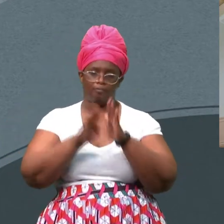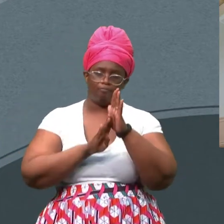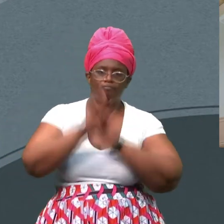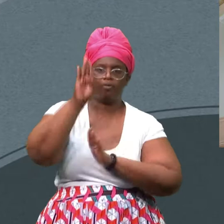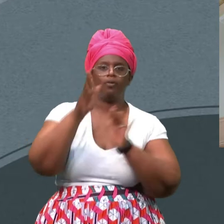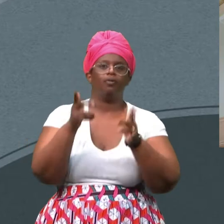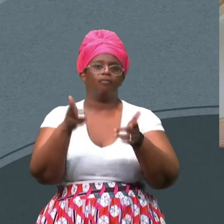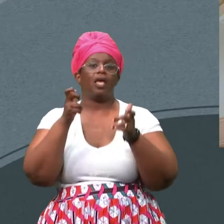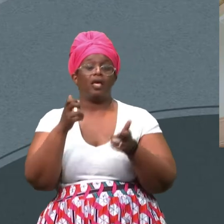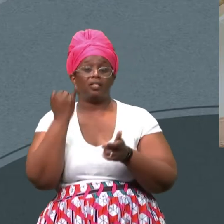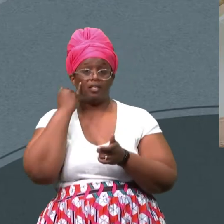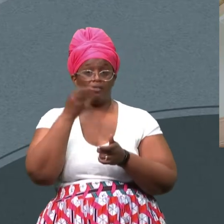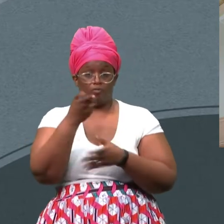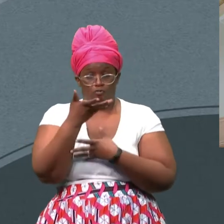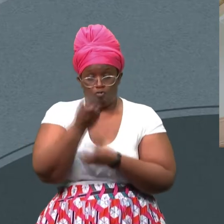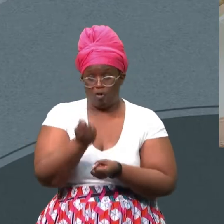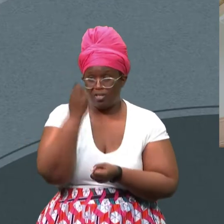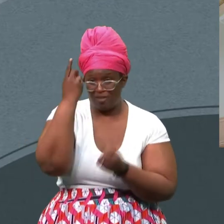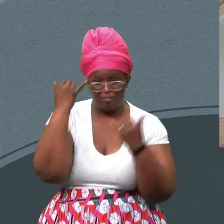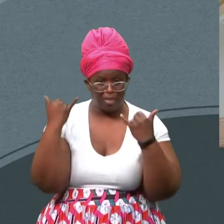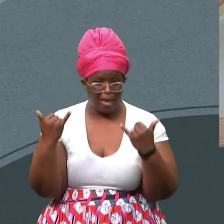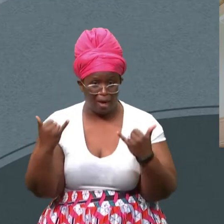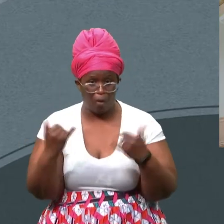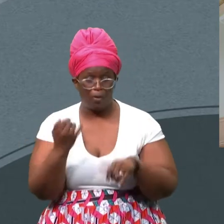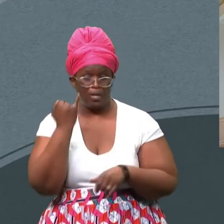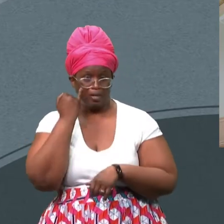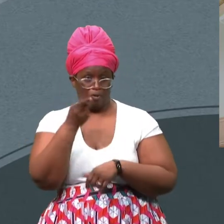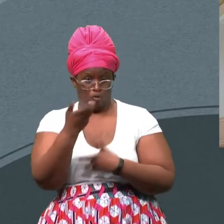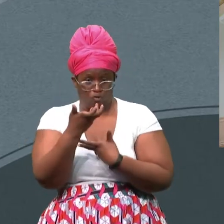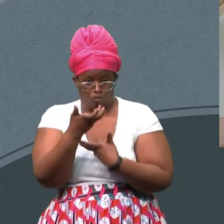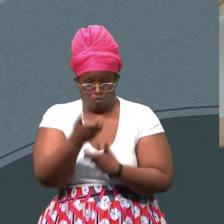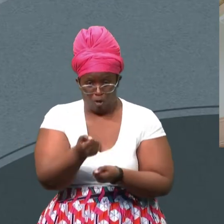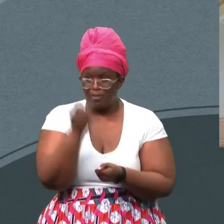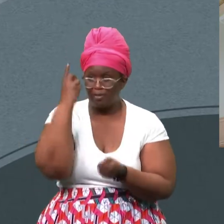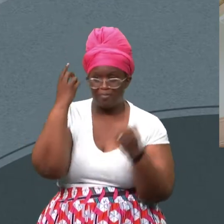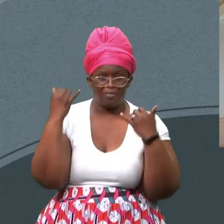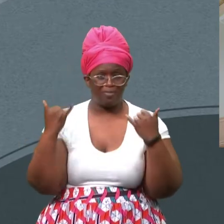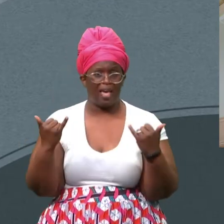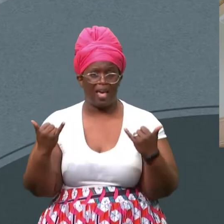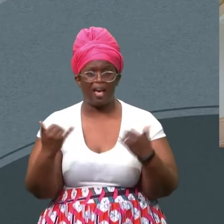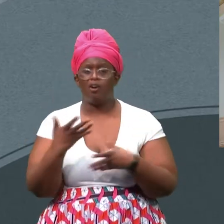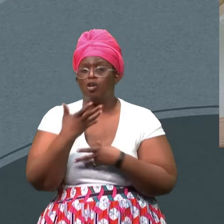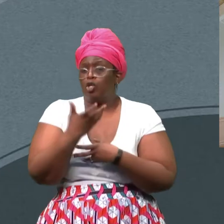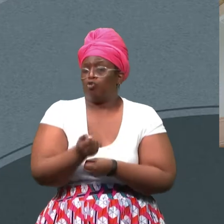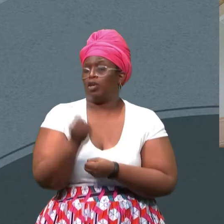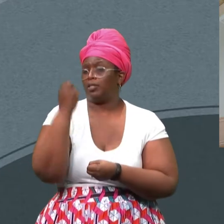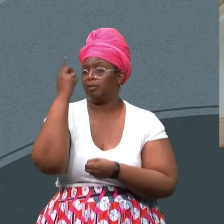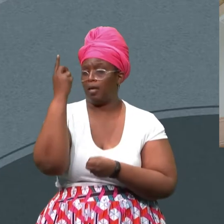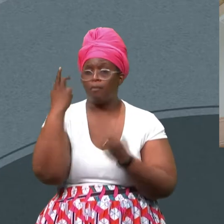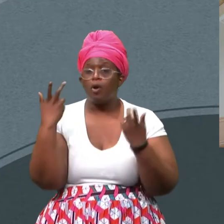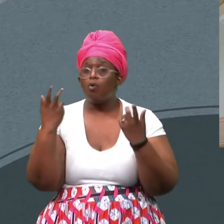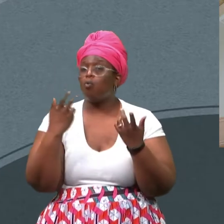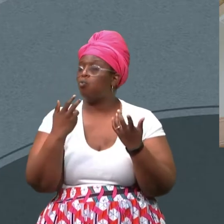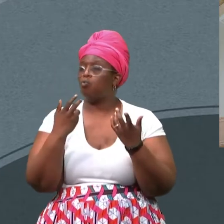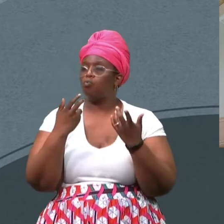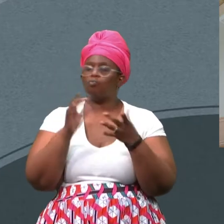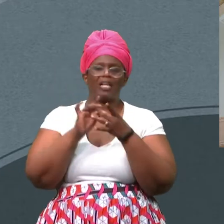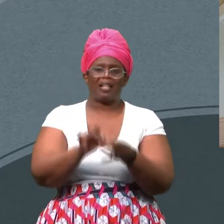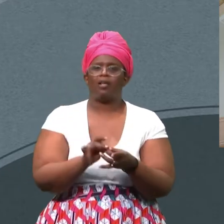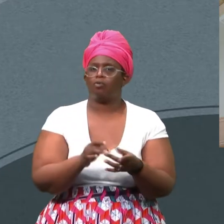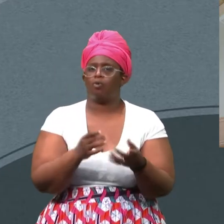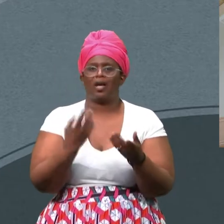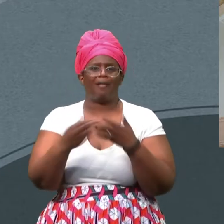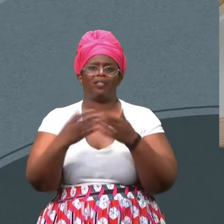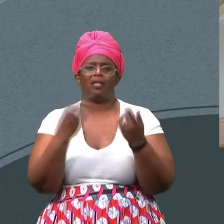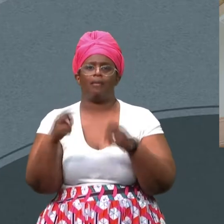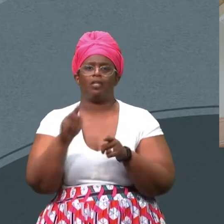trust me right now, if you would trust me in this season of your life, if you would trust me in what's happening right now, I'm here to tell